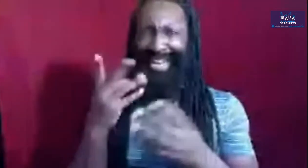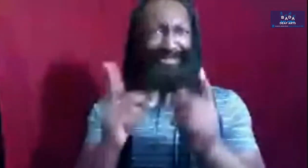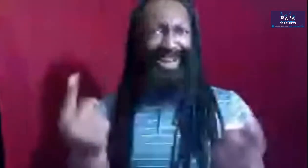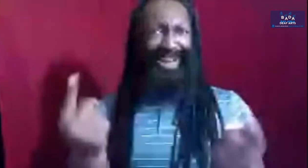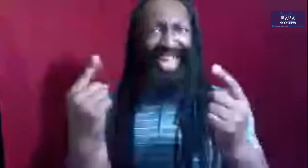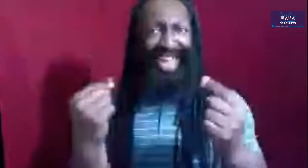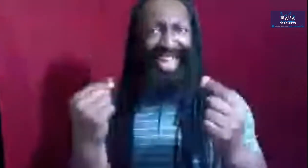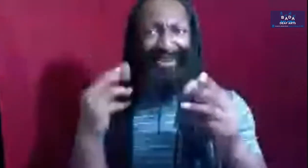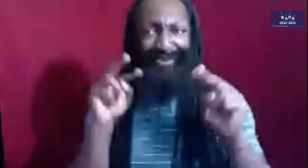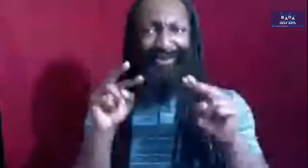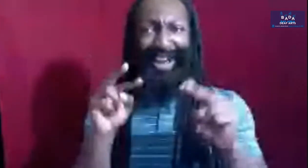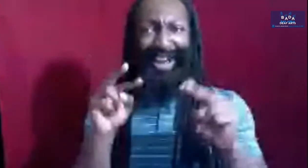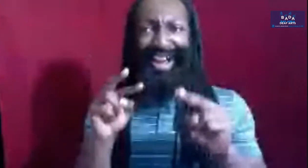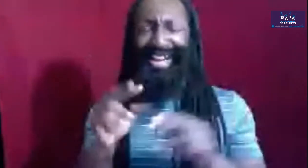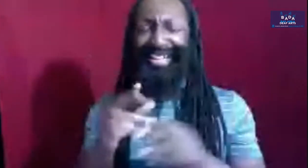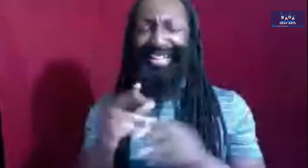came, watched today.